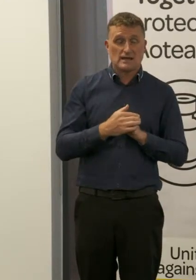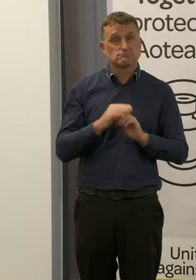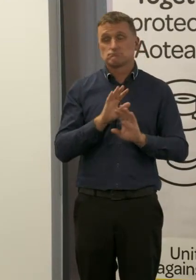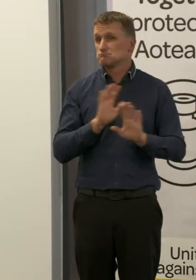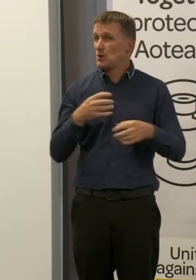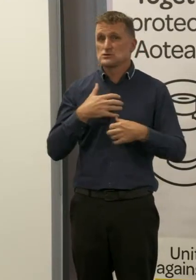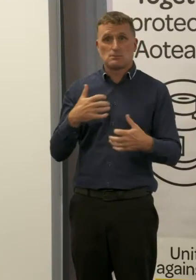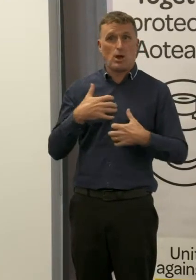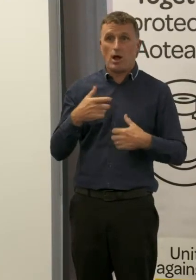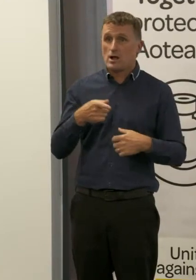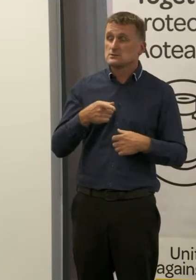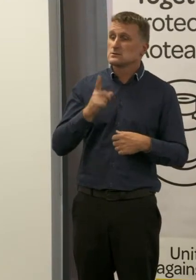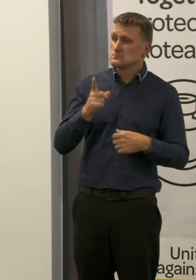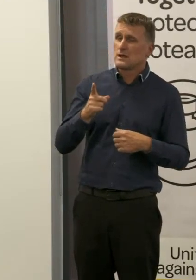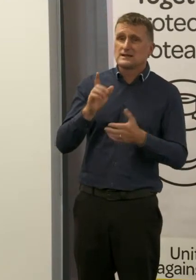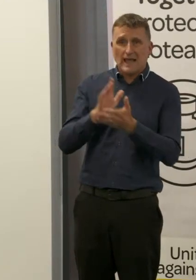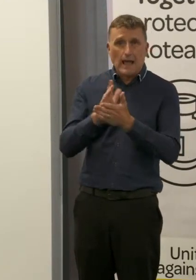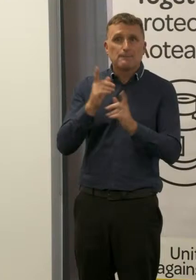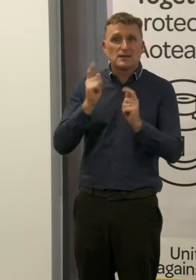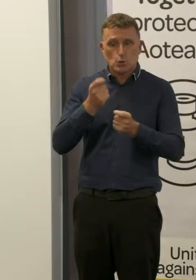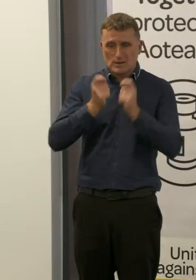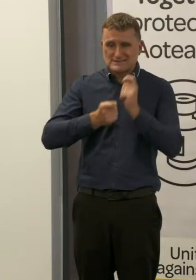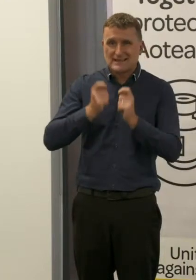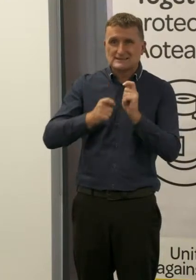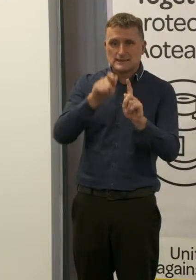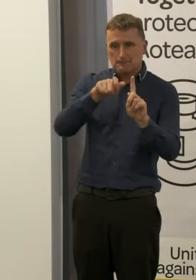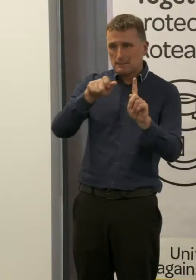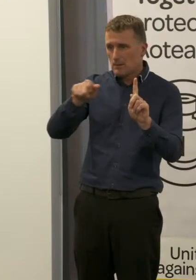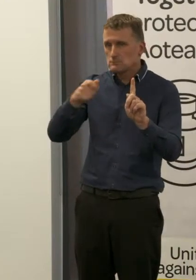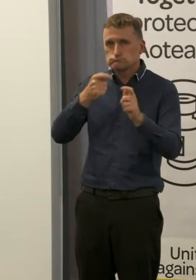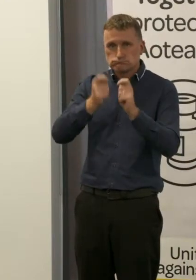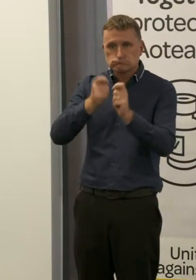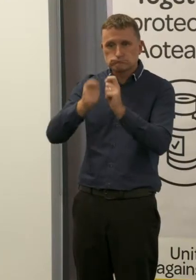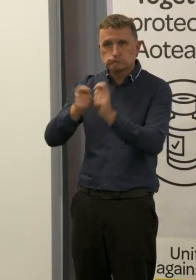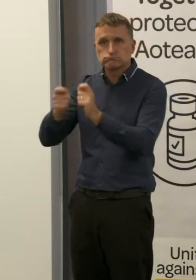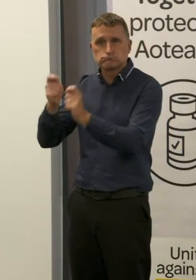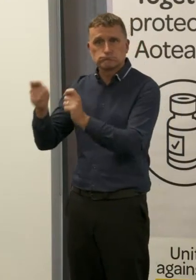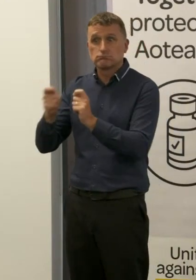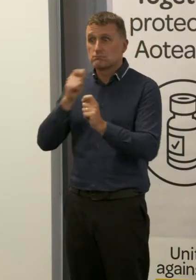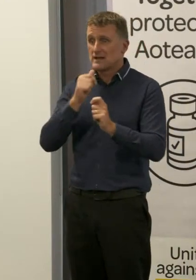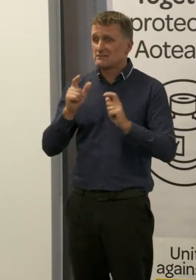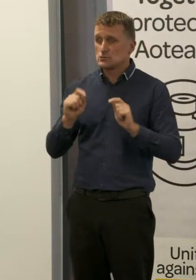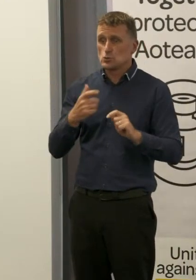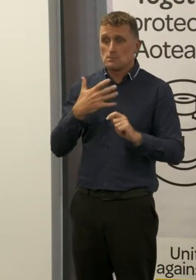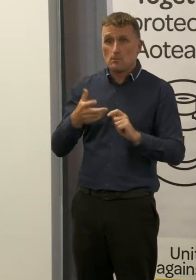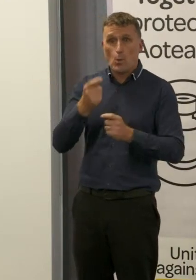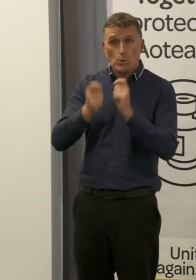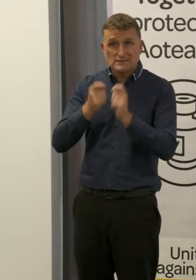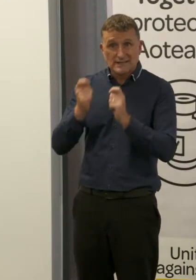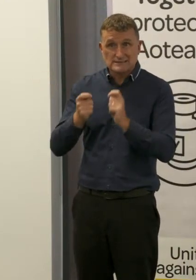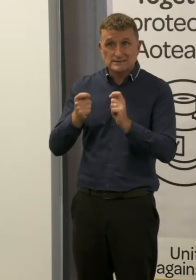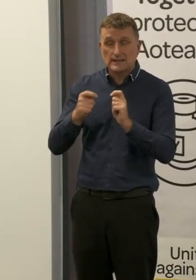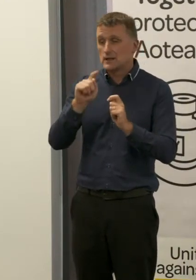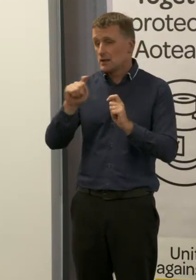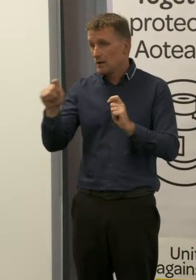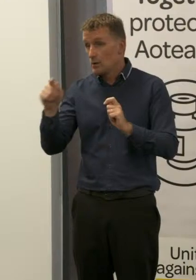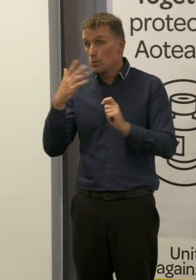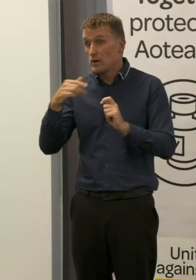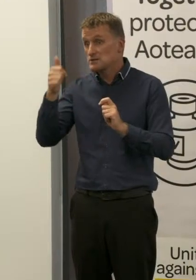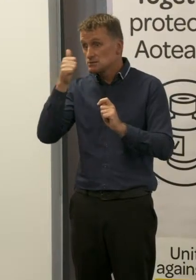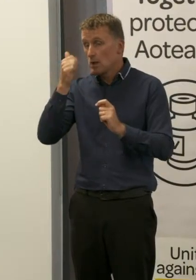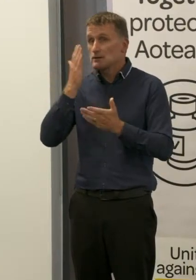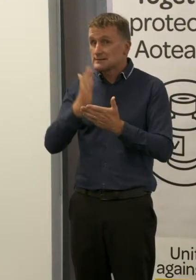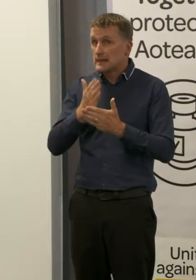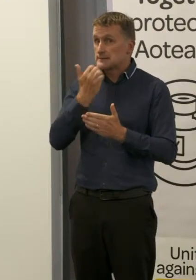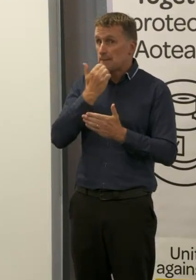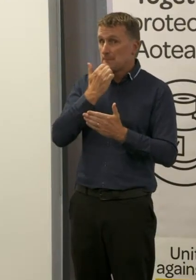through the whole response to the pandemic is we don't know about cases unless we test people for them, and once we know, then we can respond and do the right